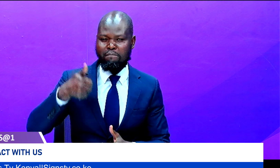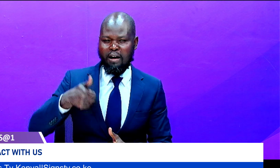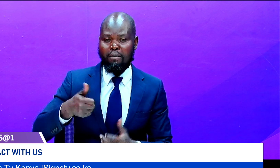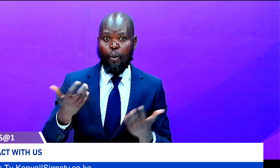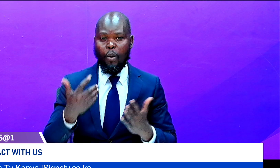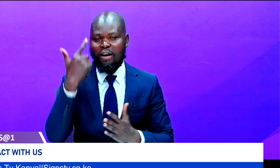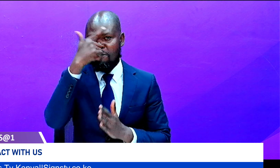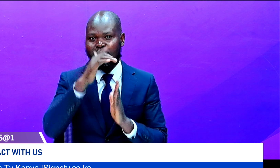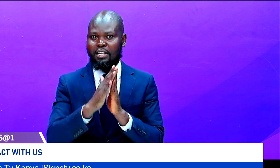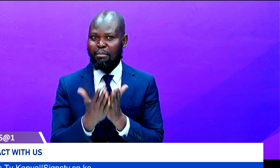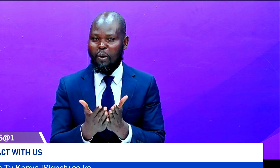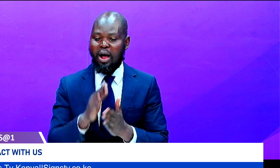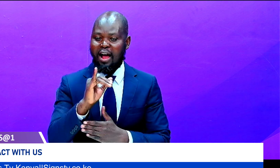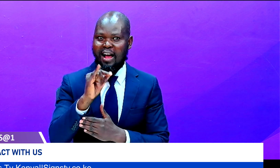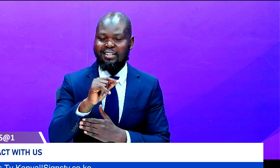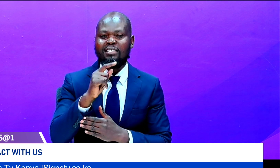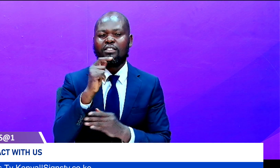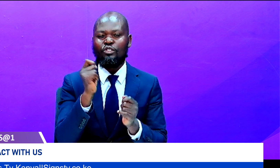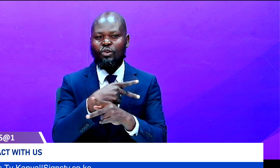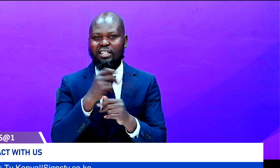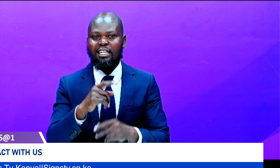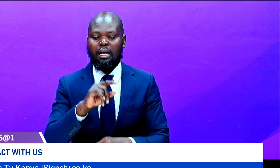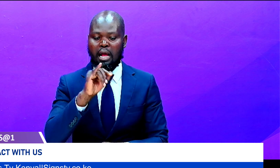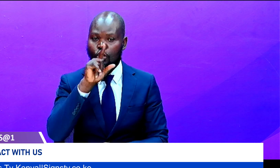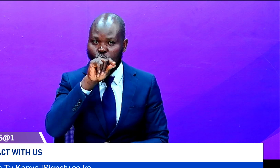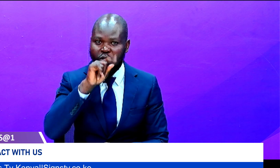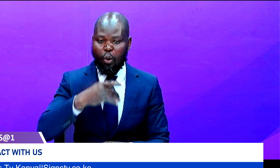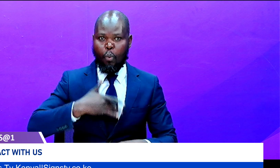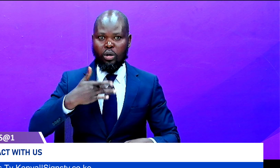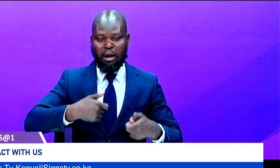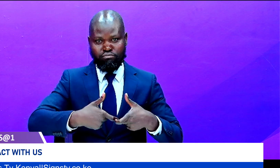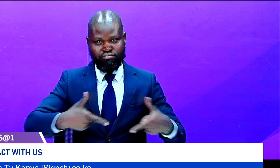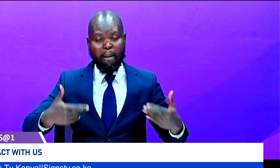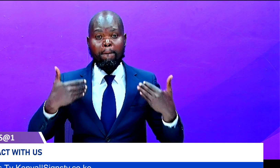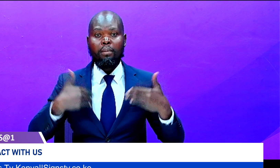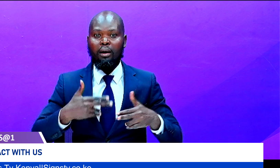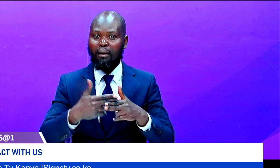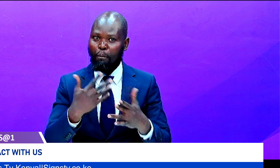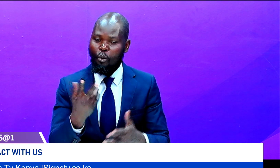4 p.m. news and for other broadcasting on our social media platforms. That's Facebook,